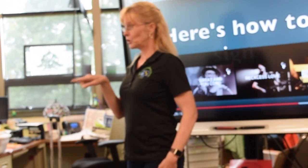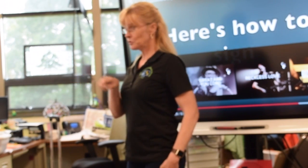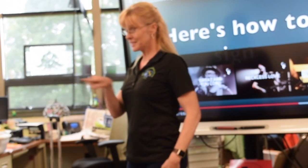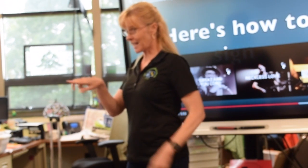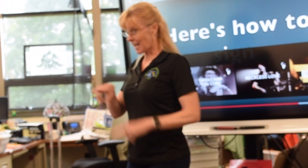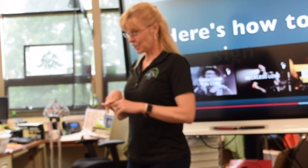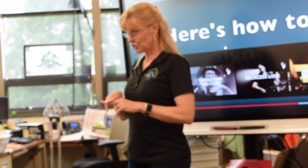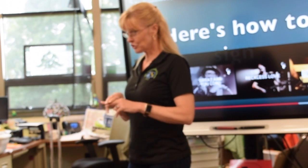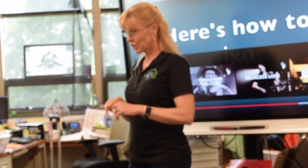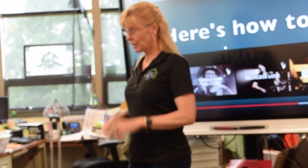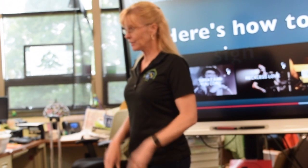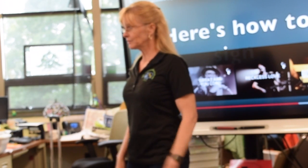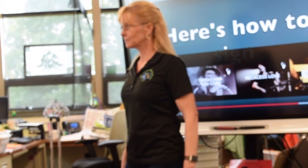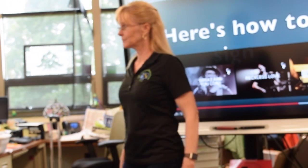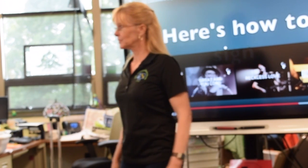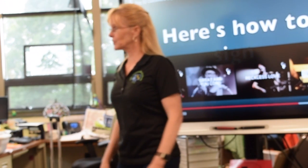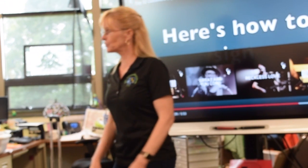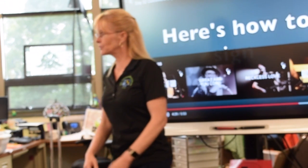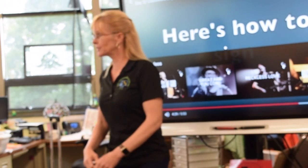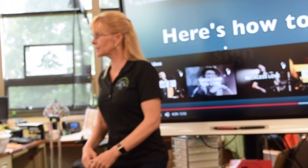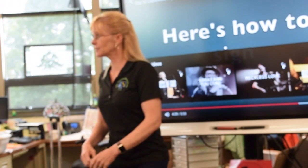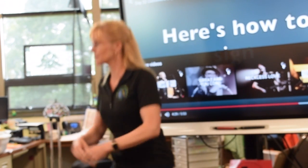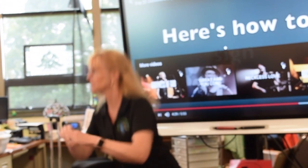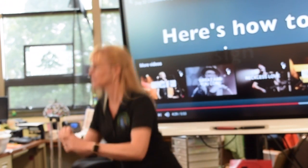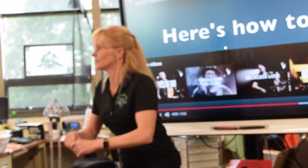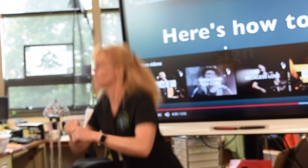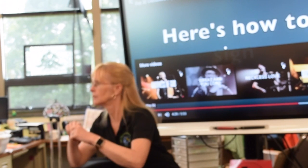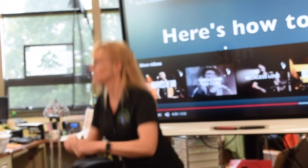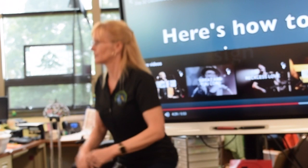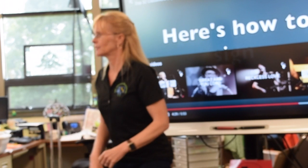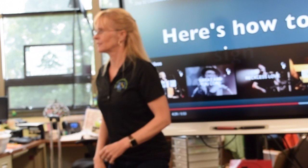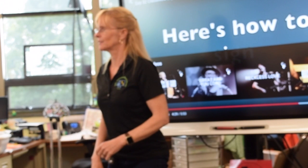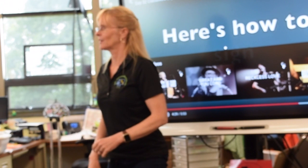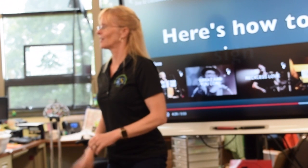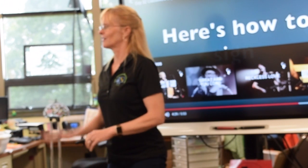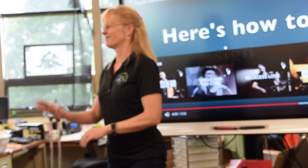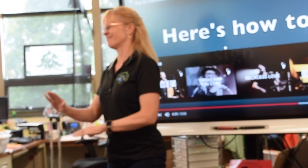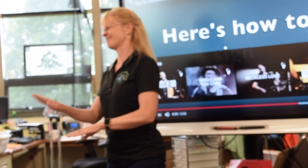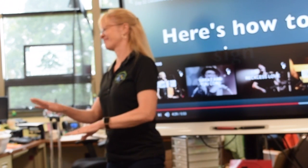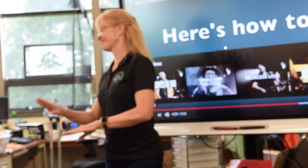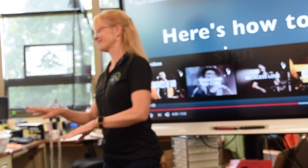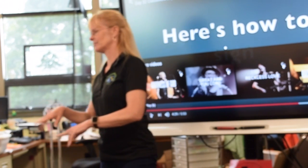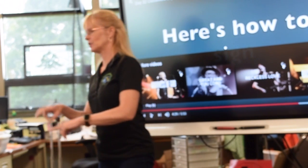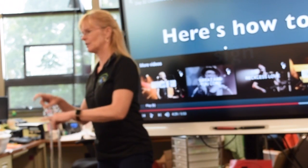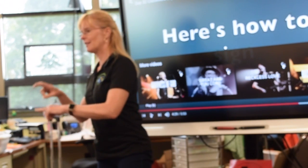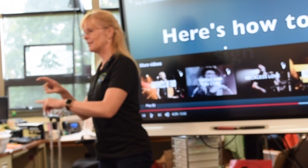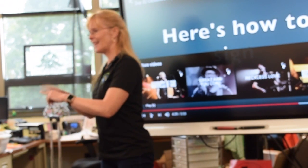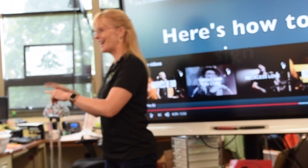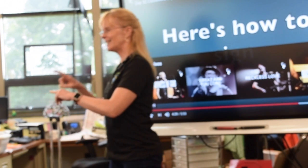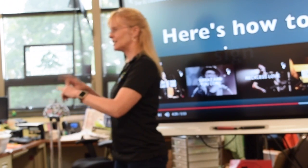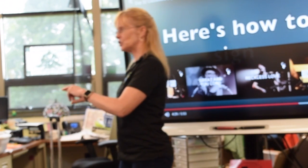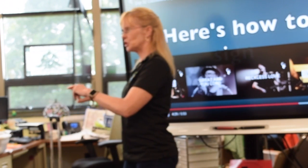you sat in your chair, did you do this? No. That is